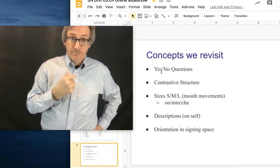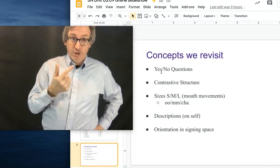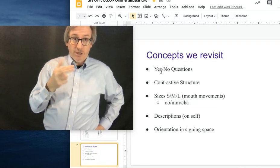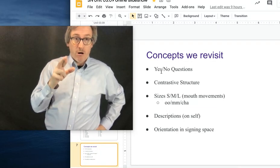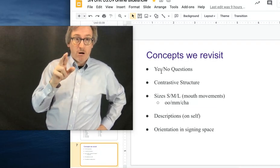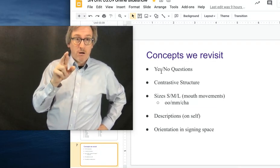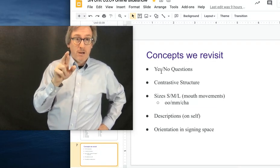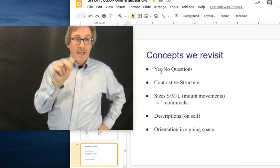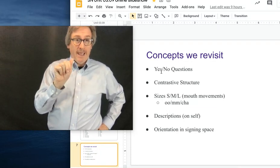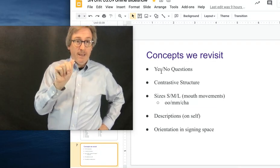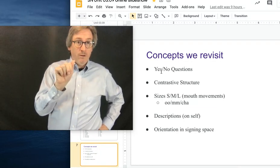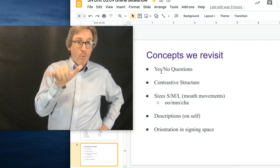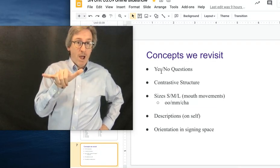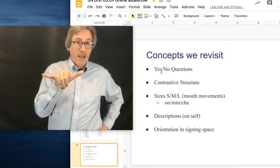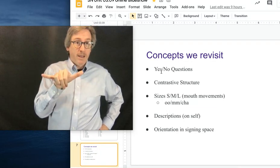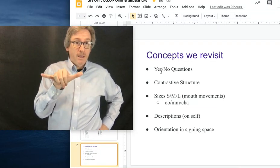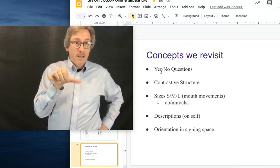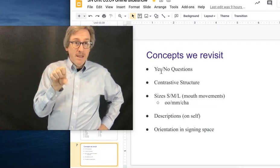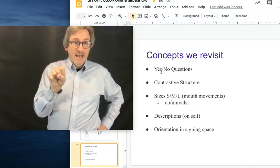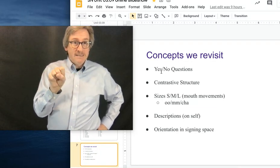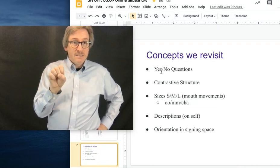Grayson,